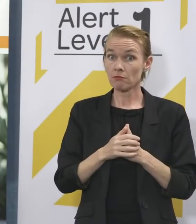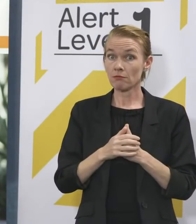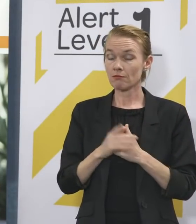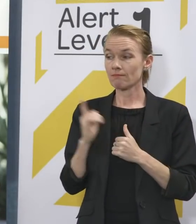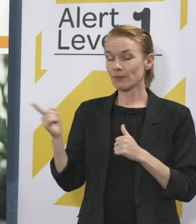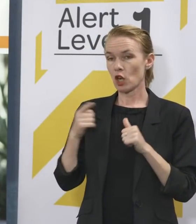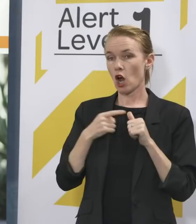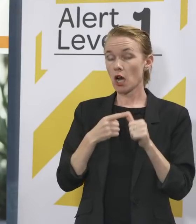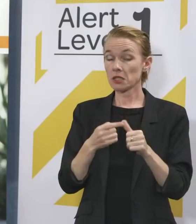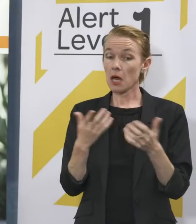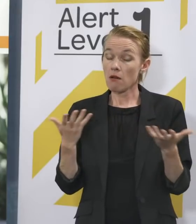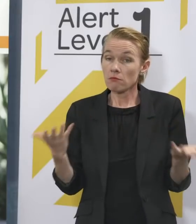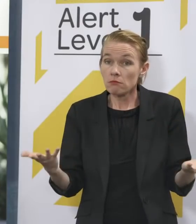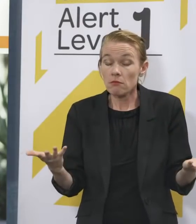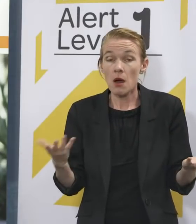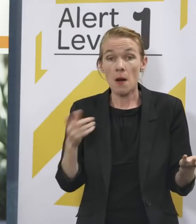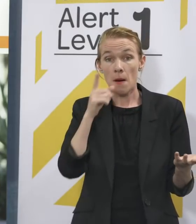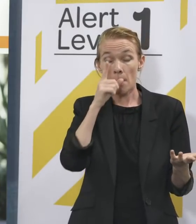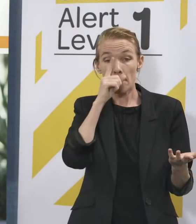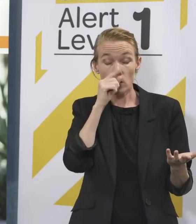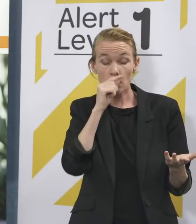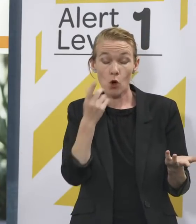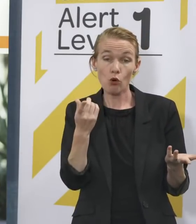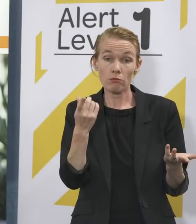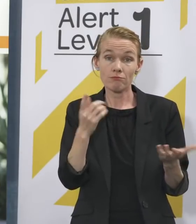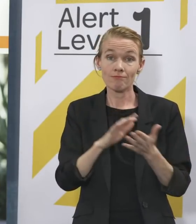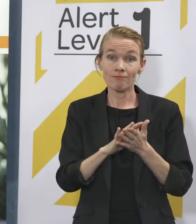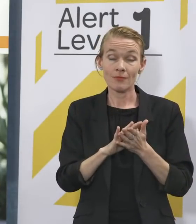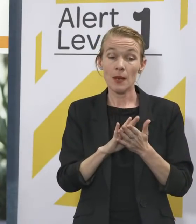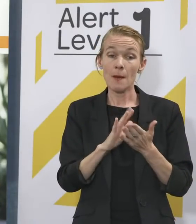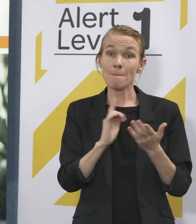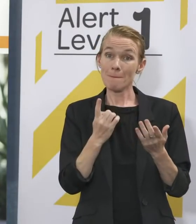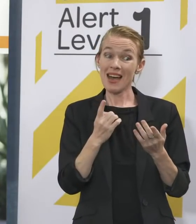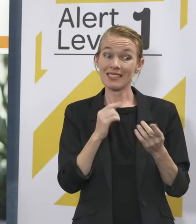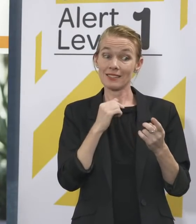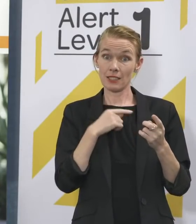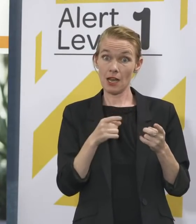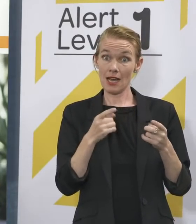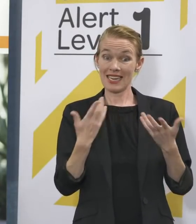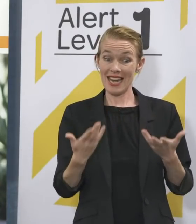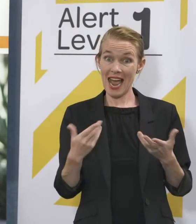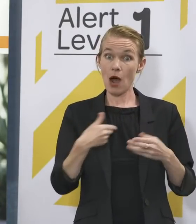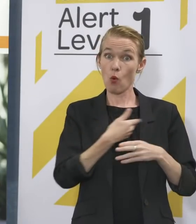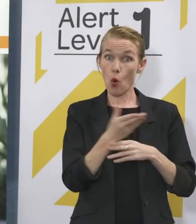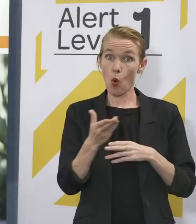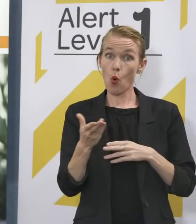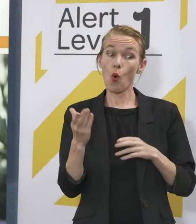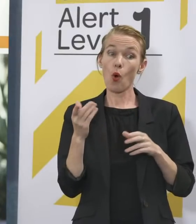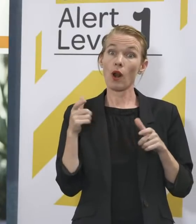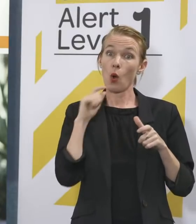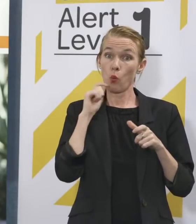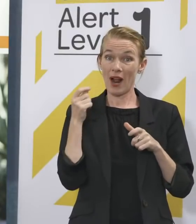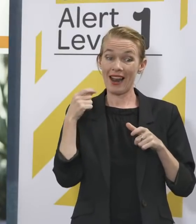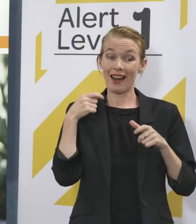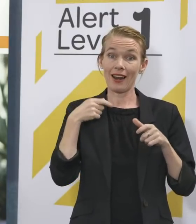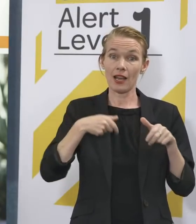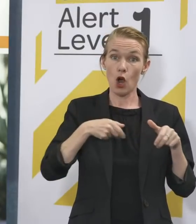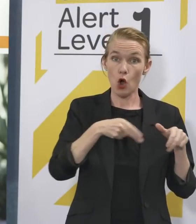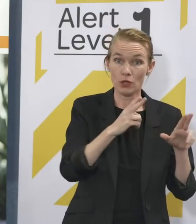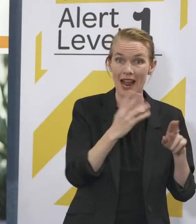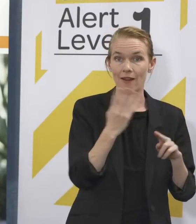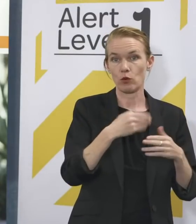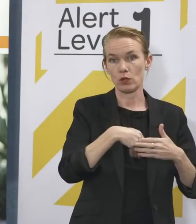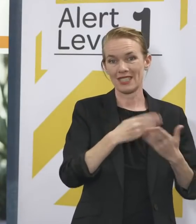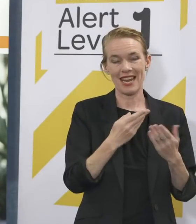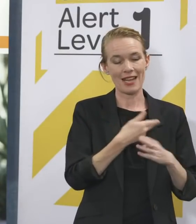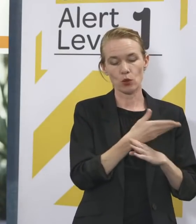more likely that any cases identified there would be people who were infected overseas, but obviously they are there for the full duration, the 14